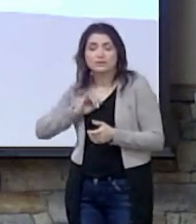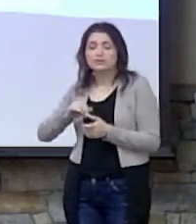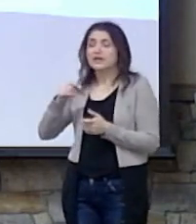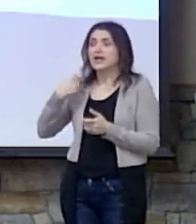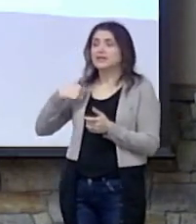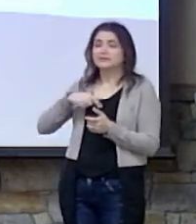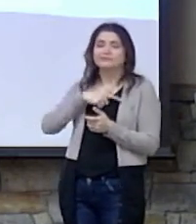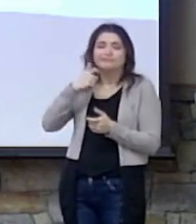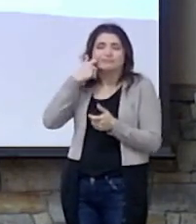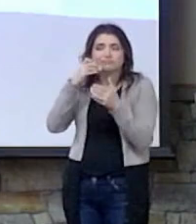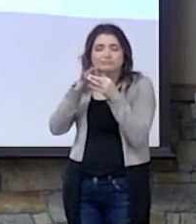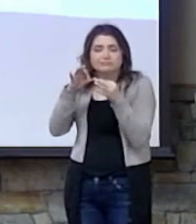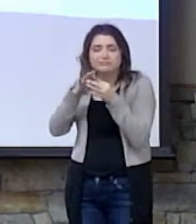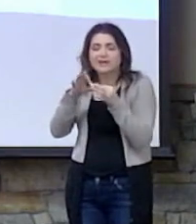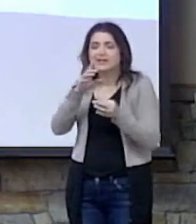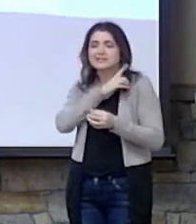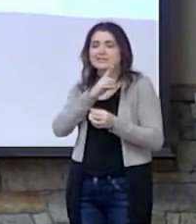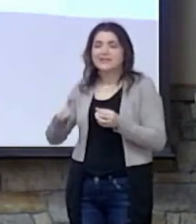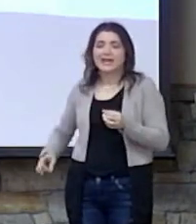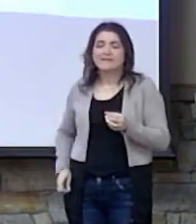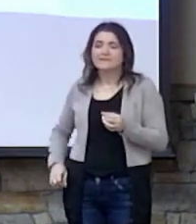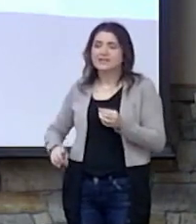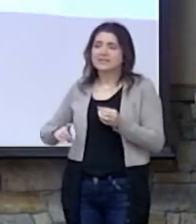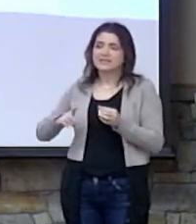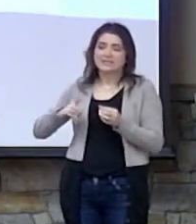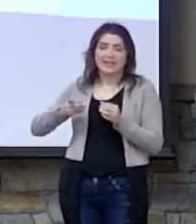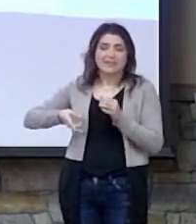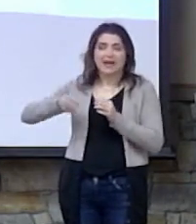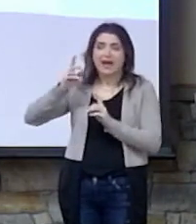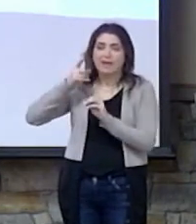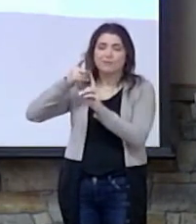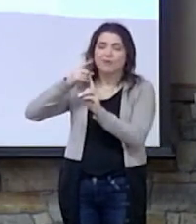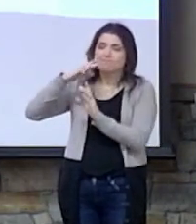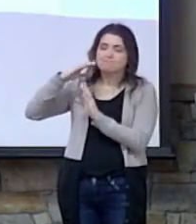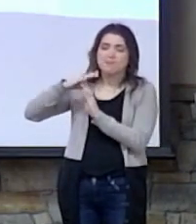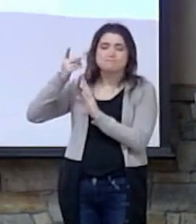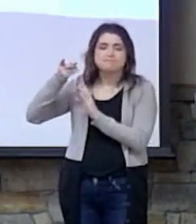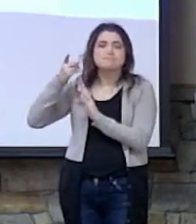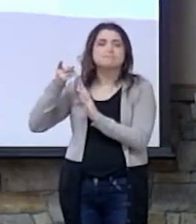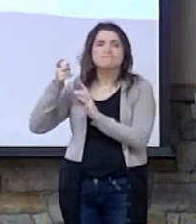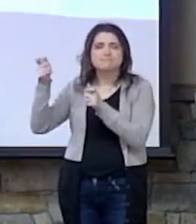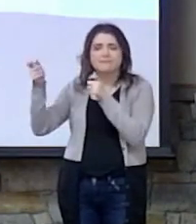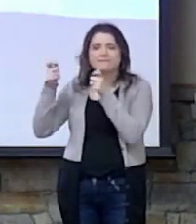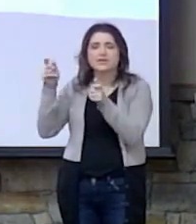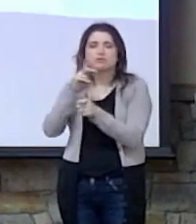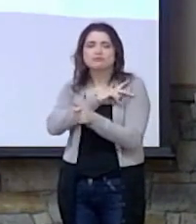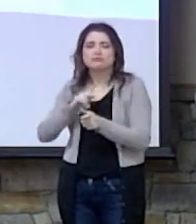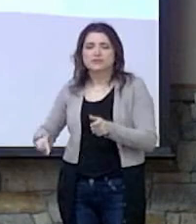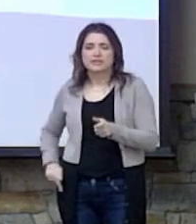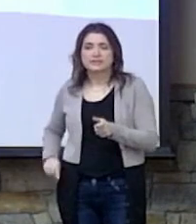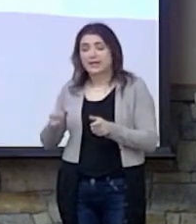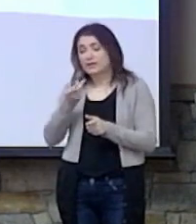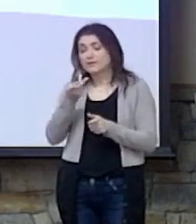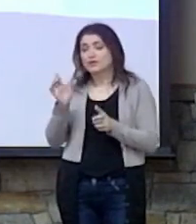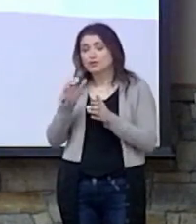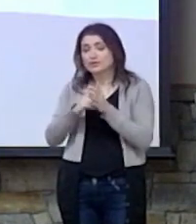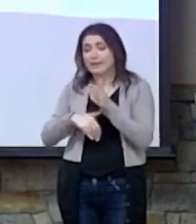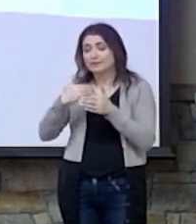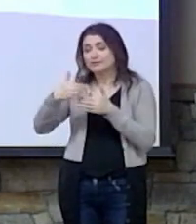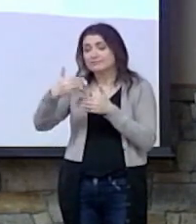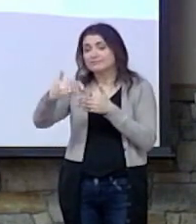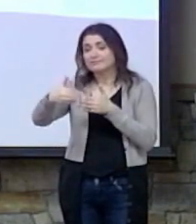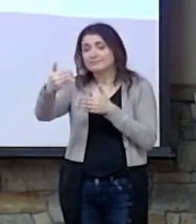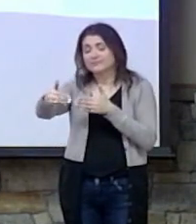made mention, David is at the high point of his reign as king. Just a couple of chapters later, we're going to see